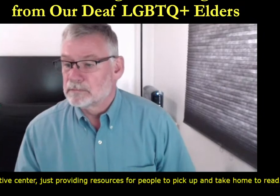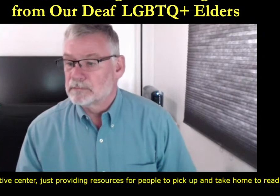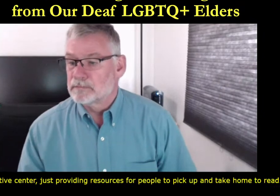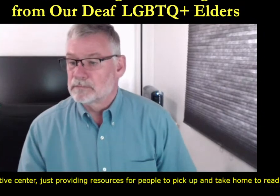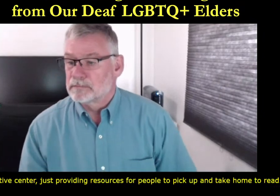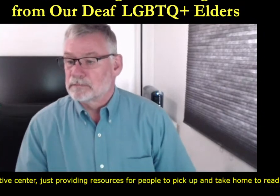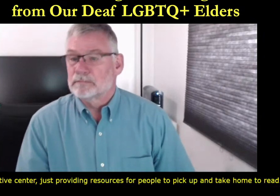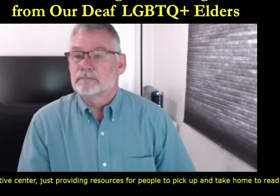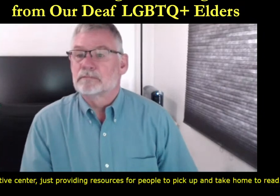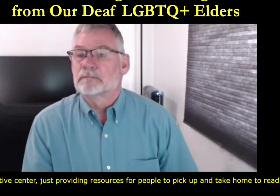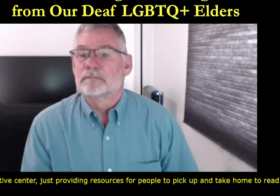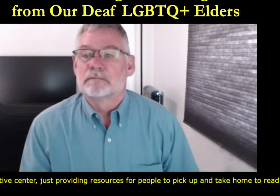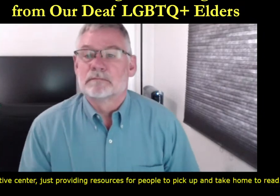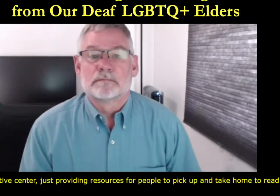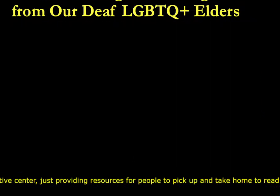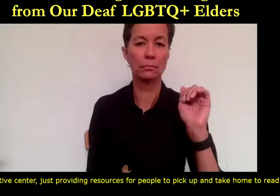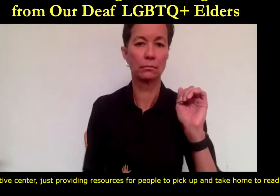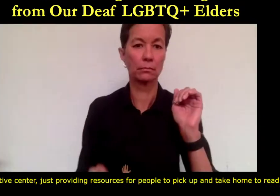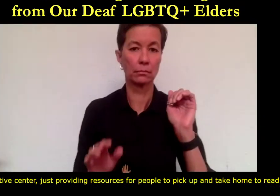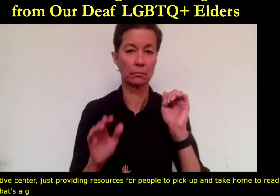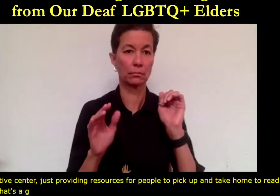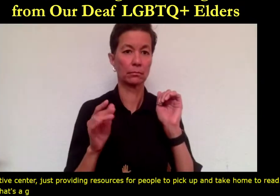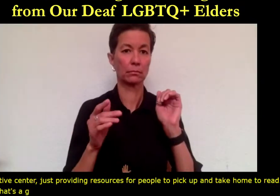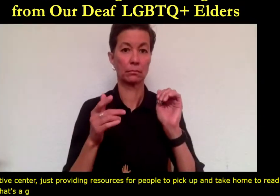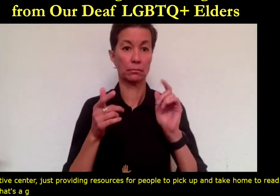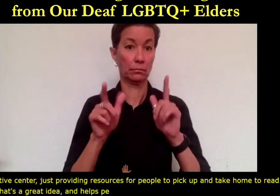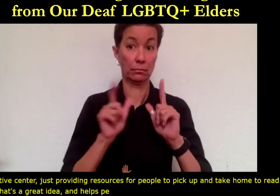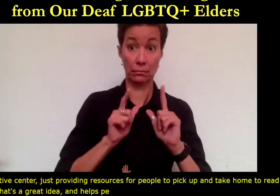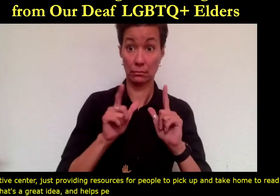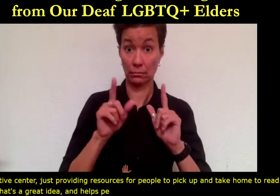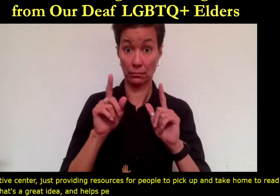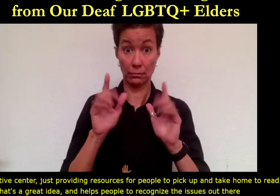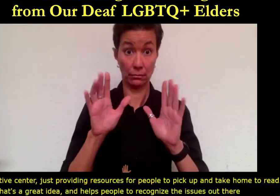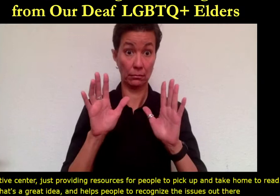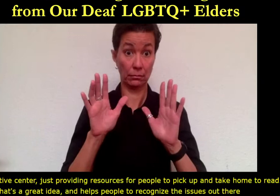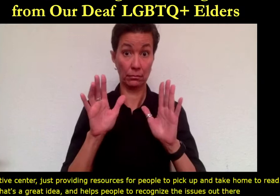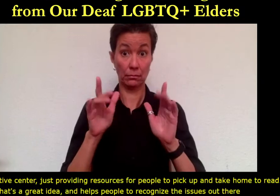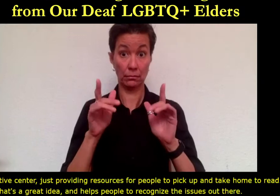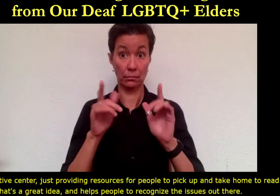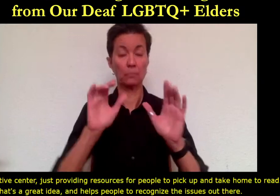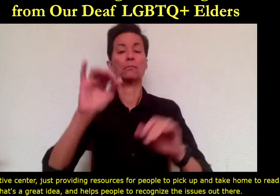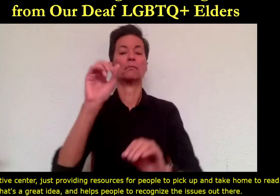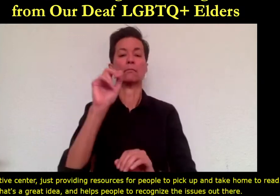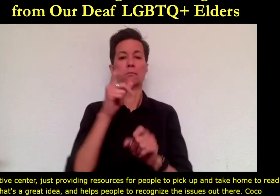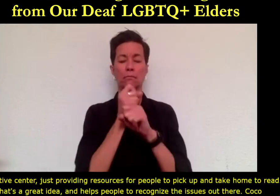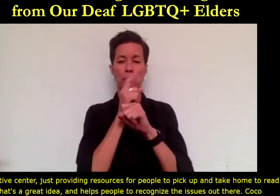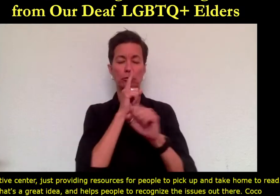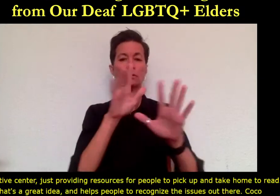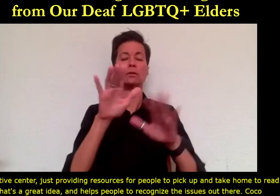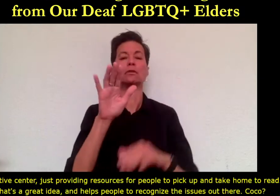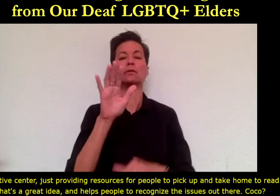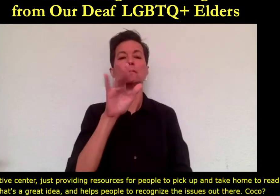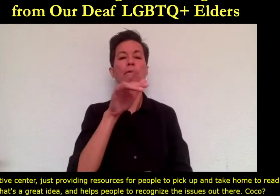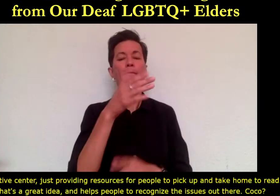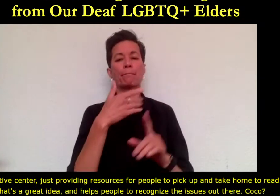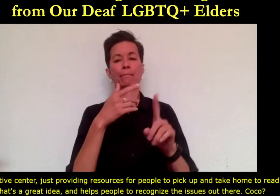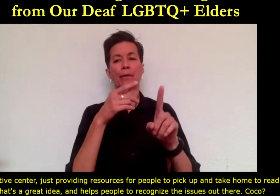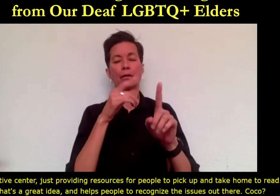okay have it been spotlighted okay uh just want to make